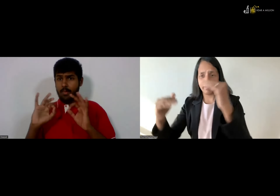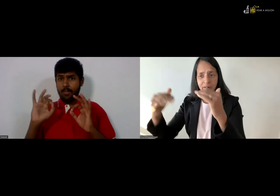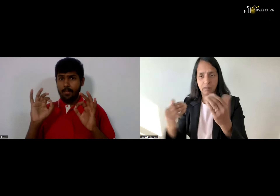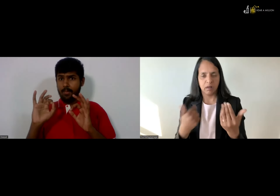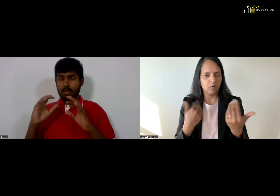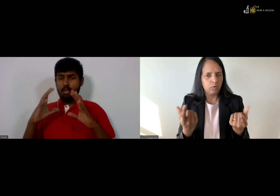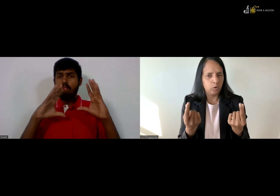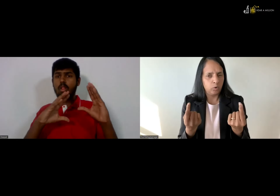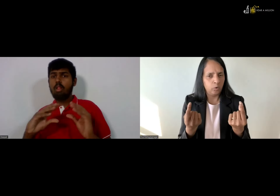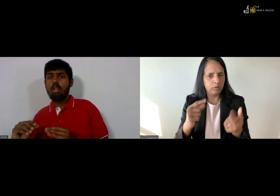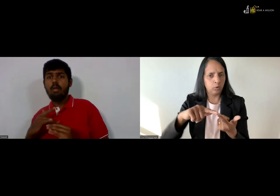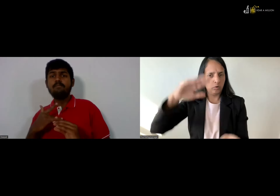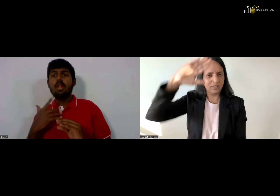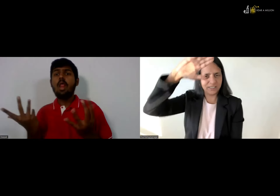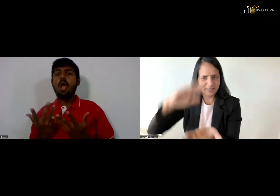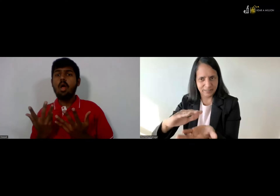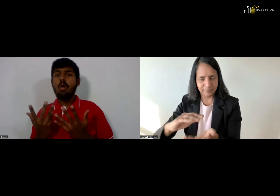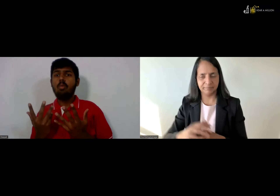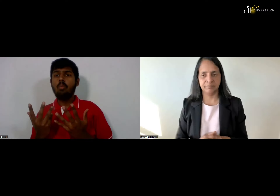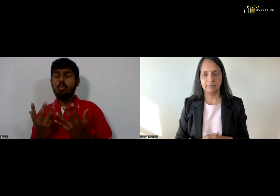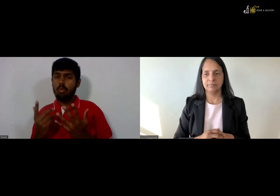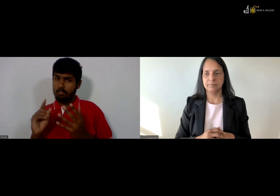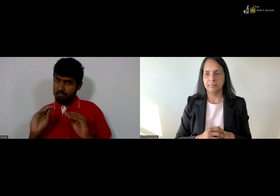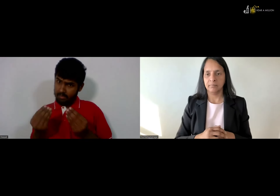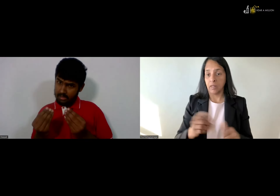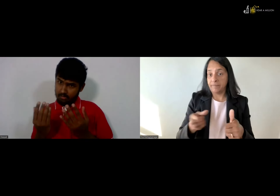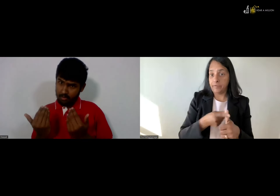How a deaf person experience